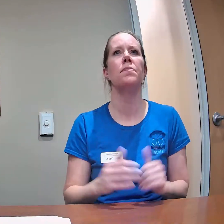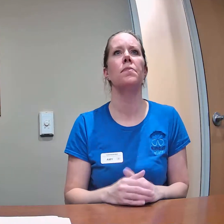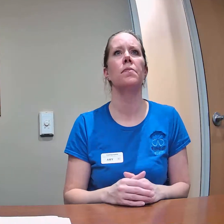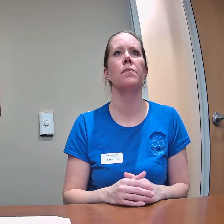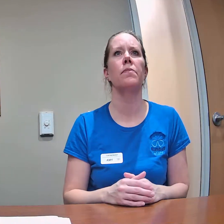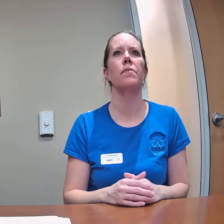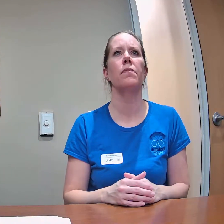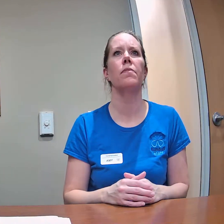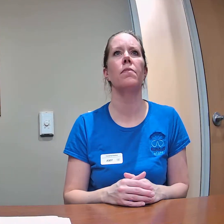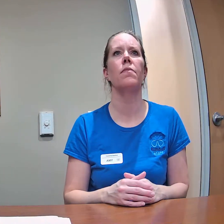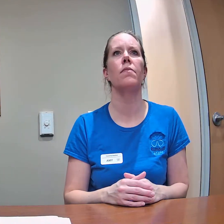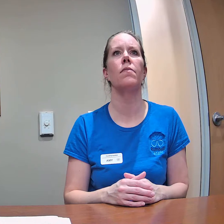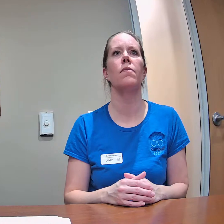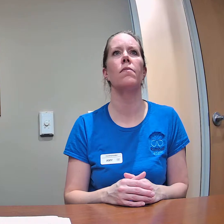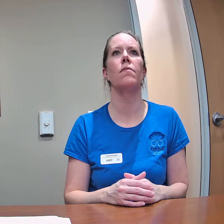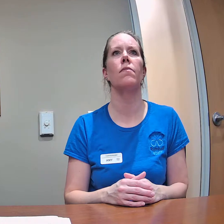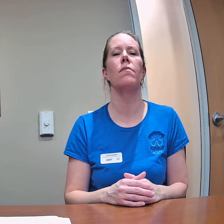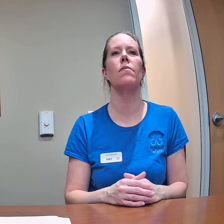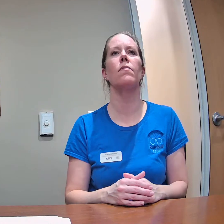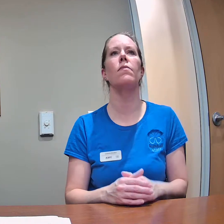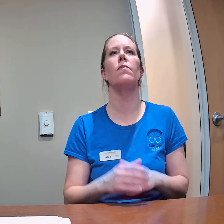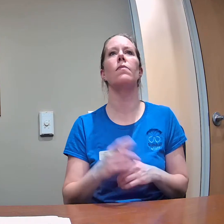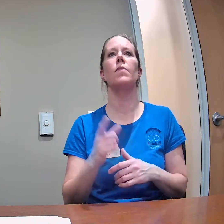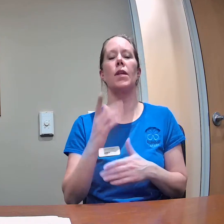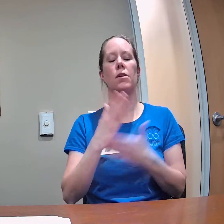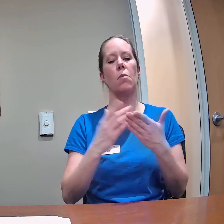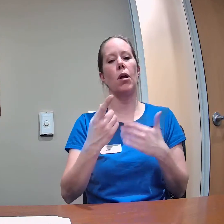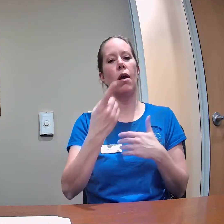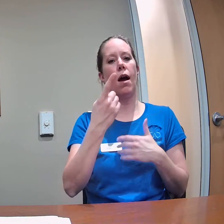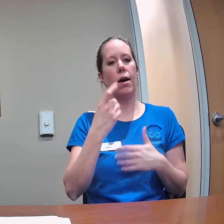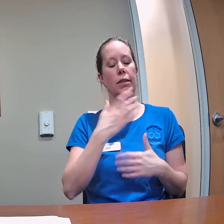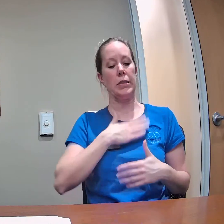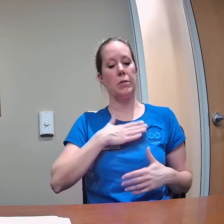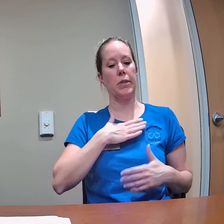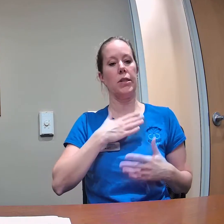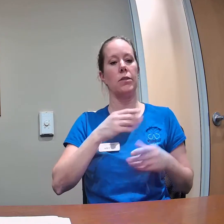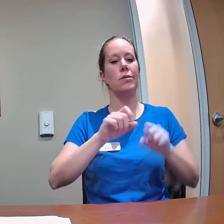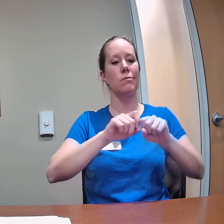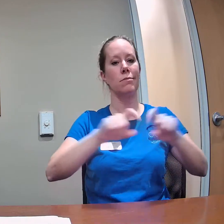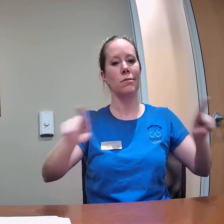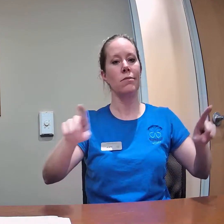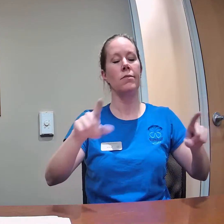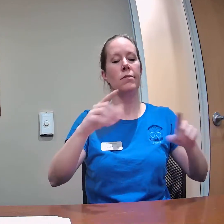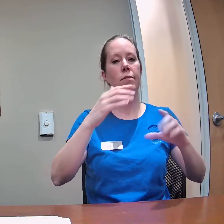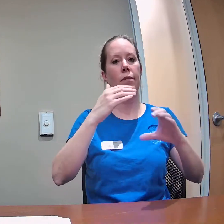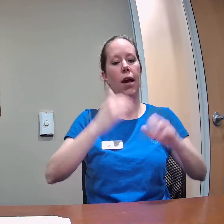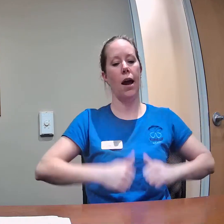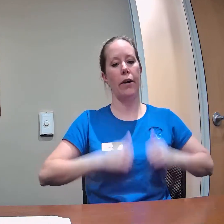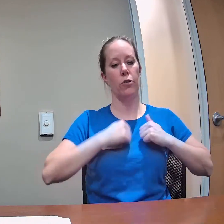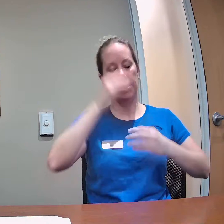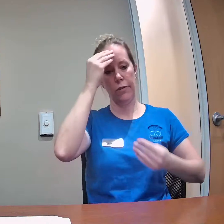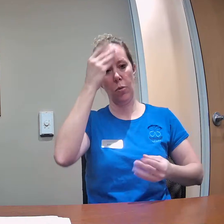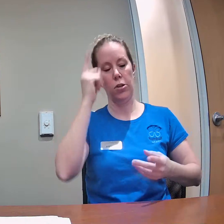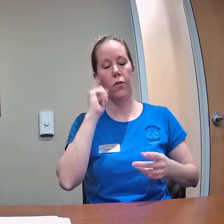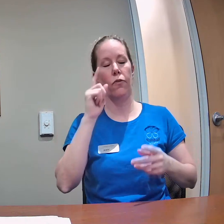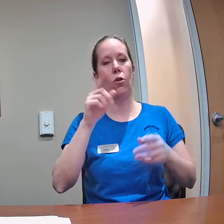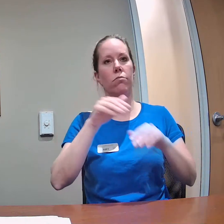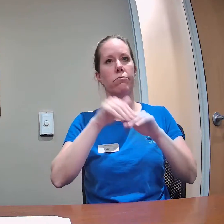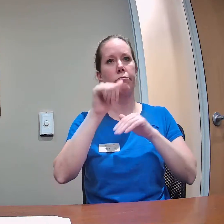Someone has asked me to send out the foundation information. I will send that in an email.